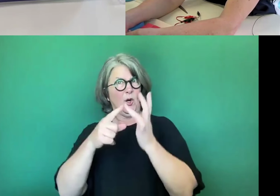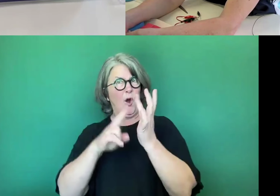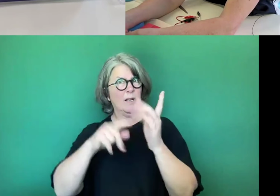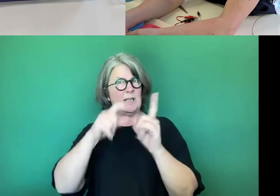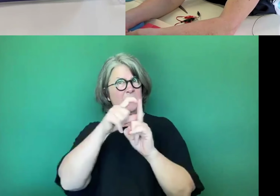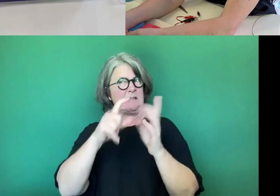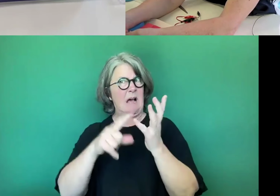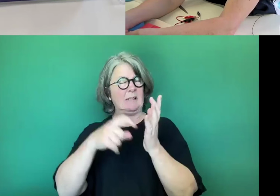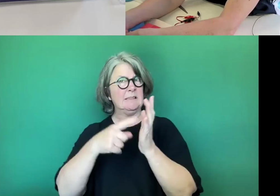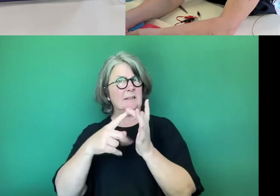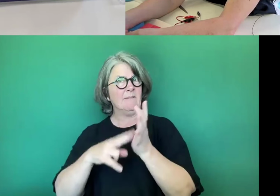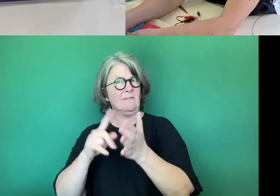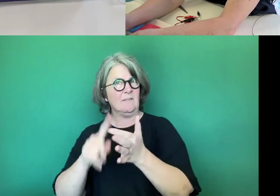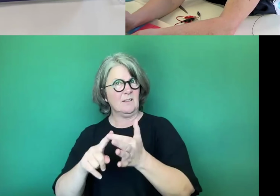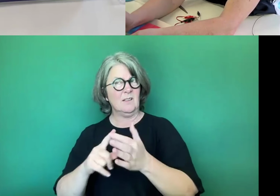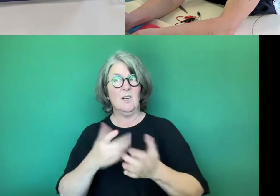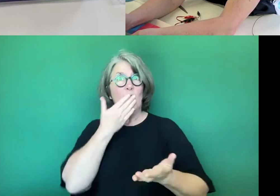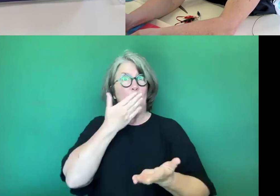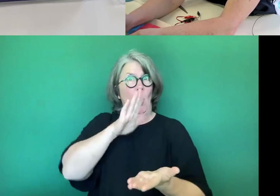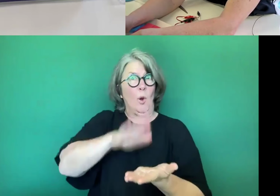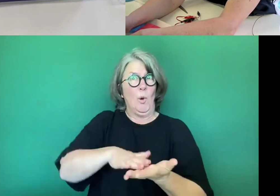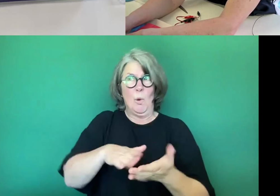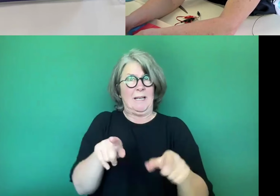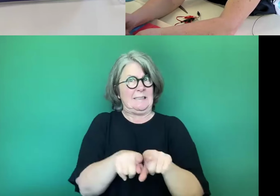or underneath the tape